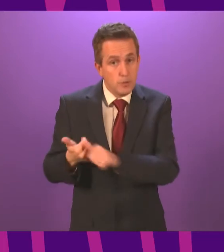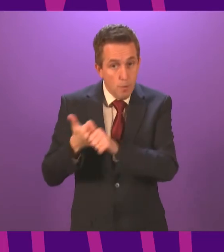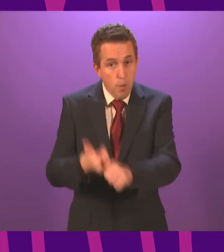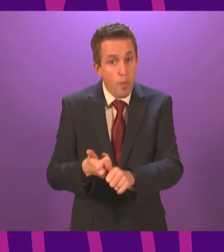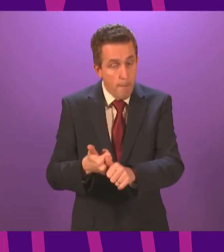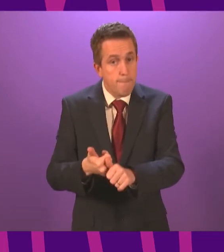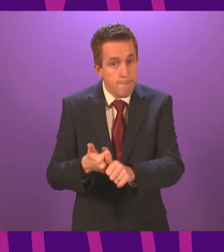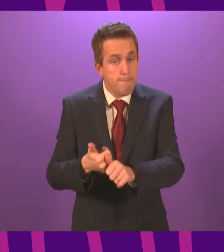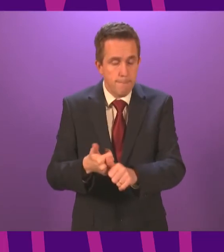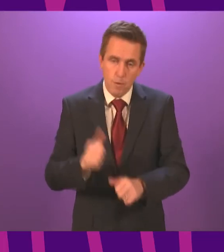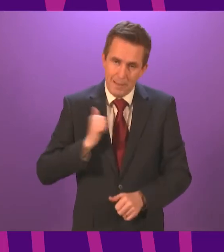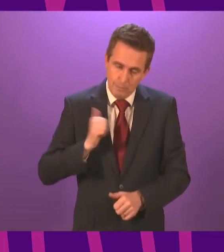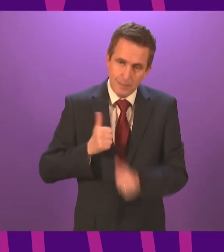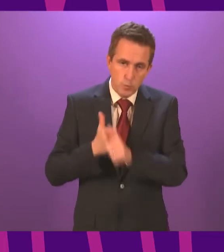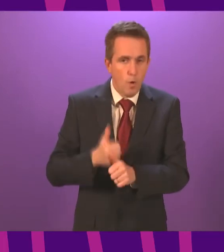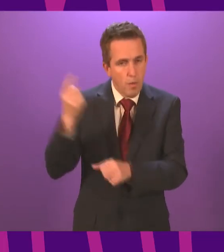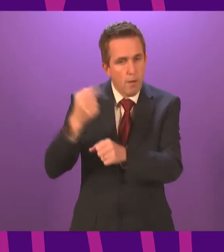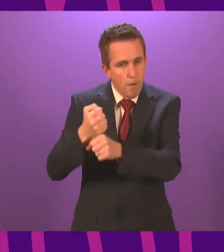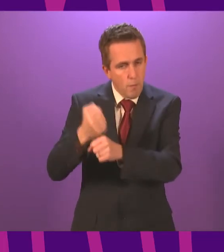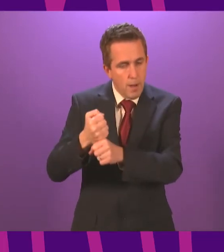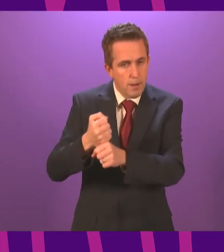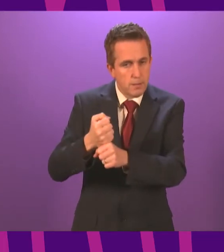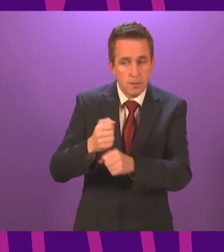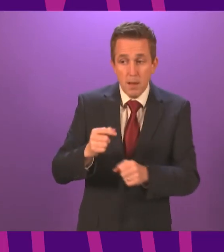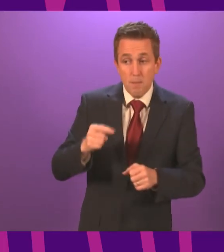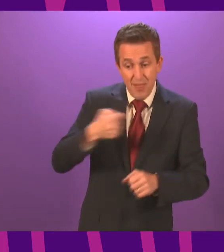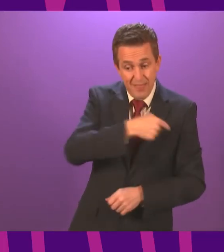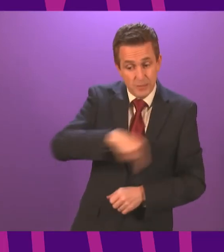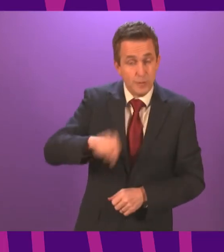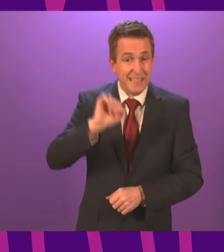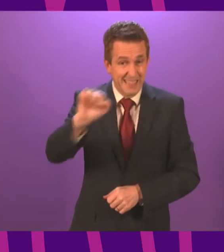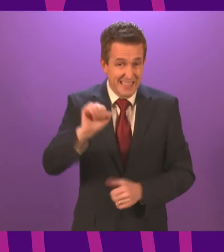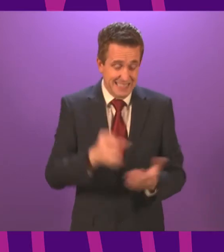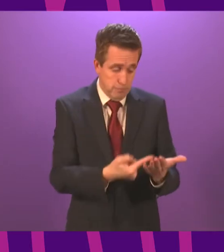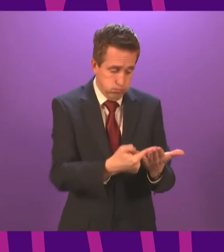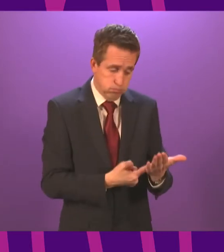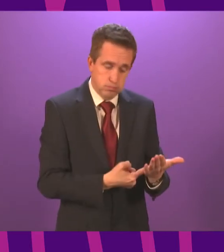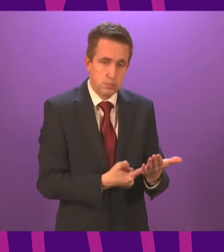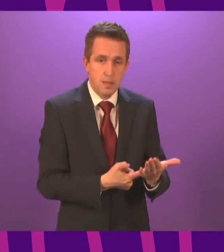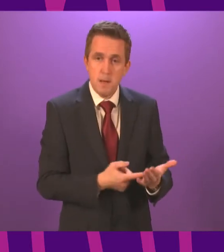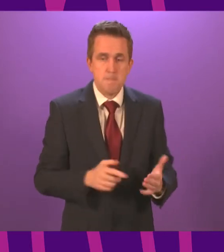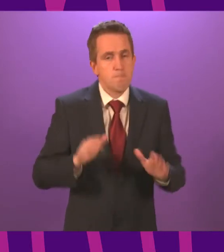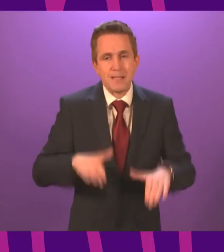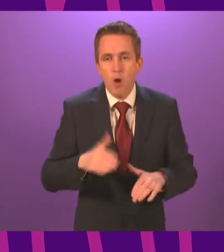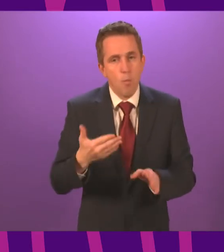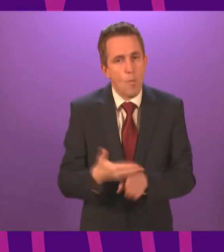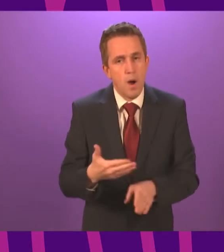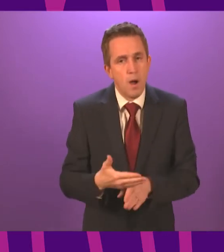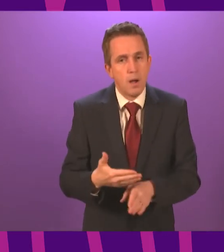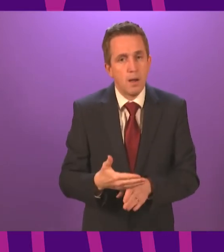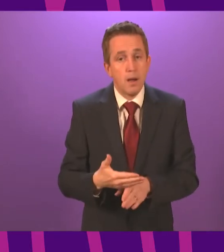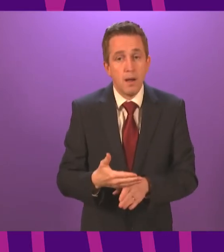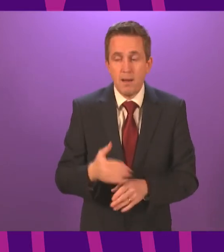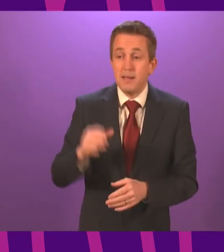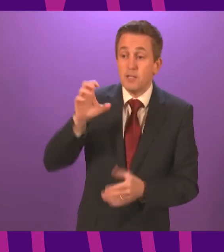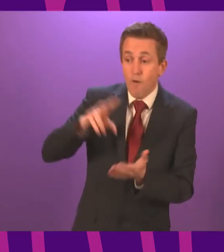demands that. I am concerned that these measures outlined this week may not work, however, that the infection rates won't go